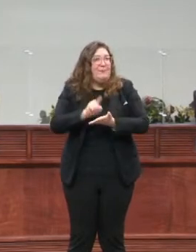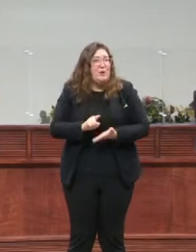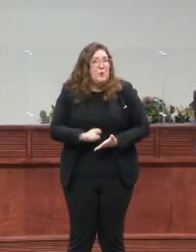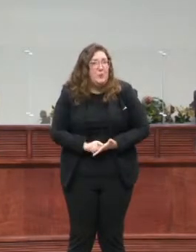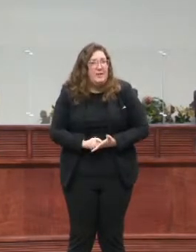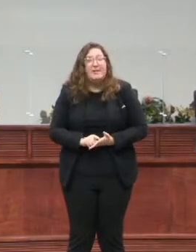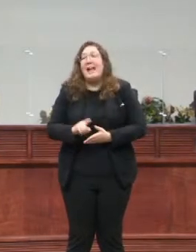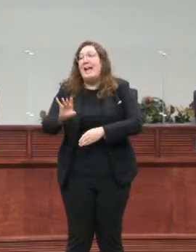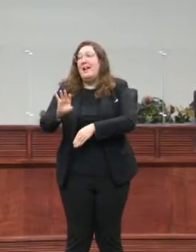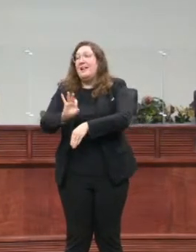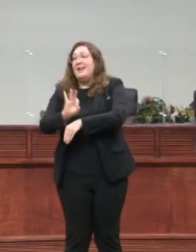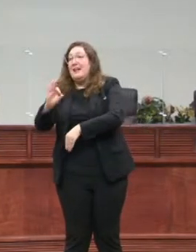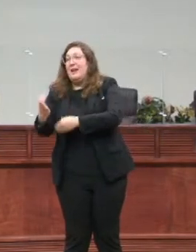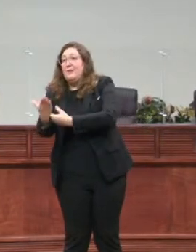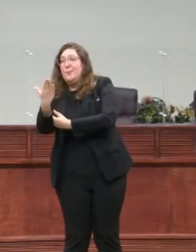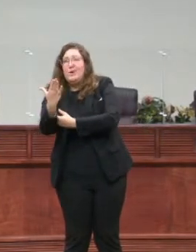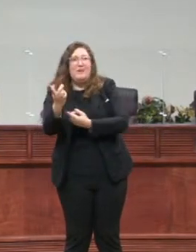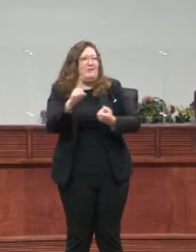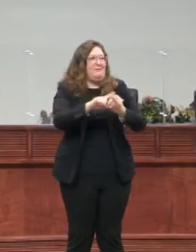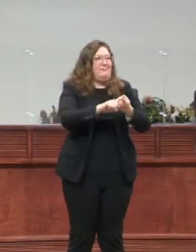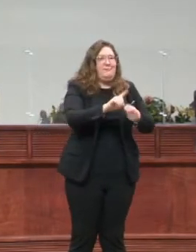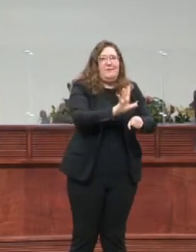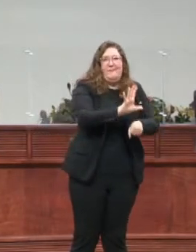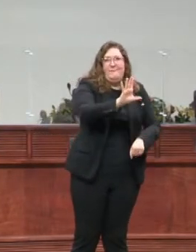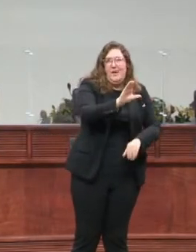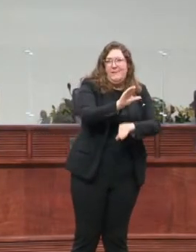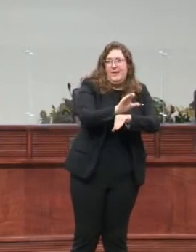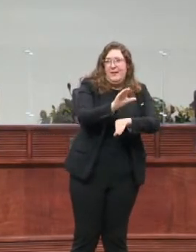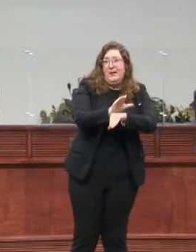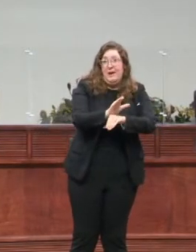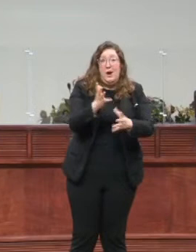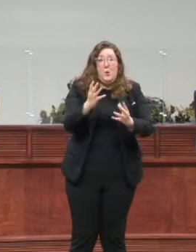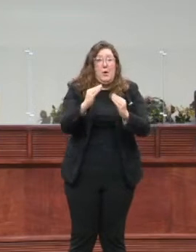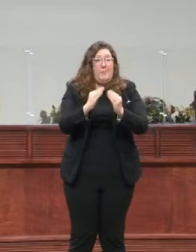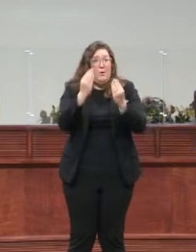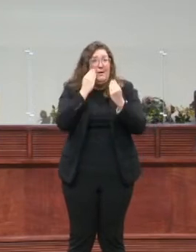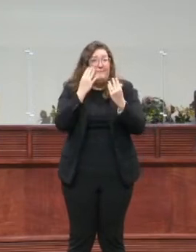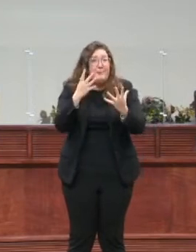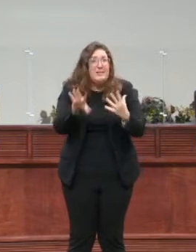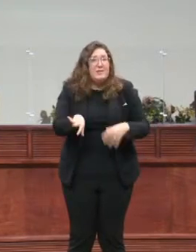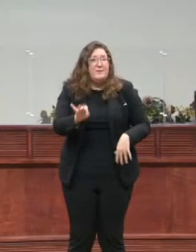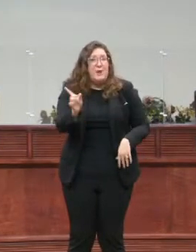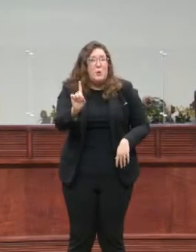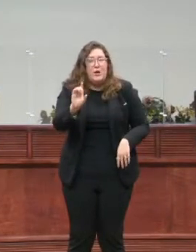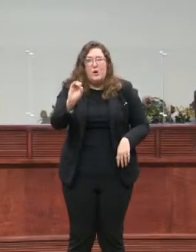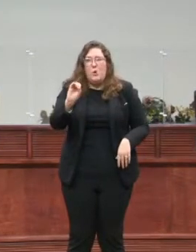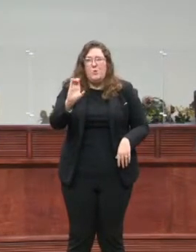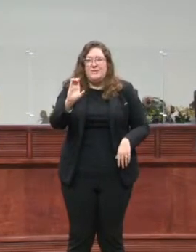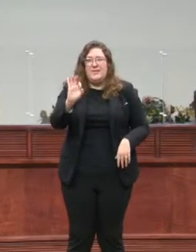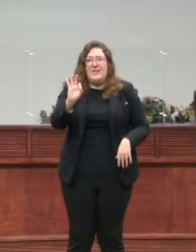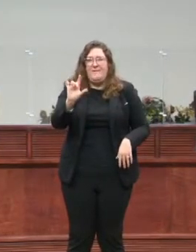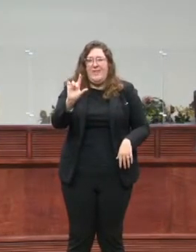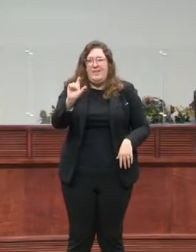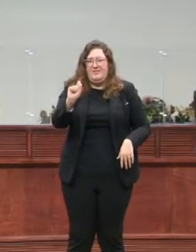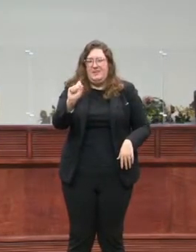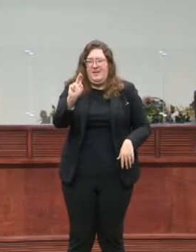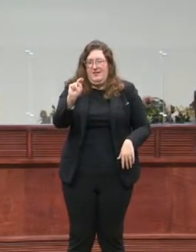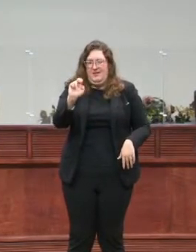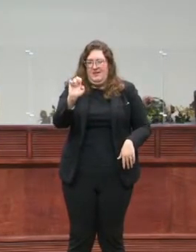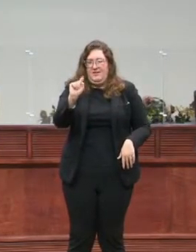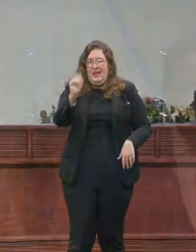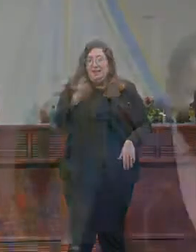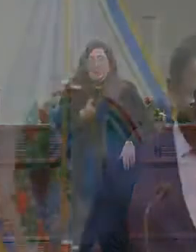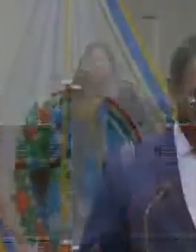5 p.m. Again, you can get information from our website at ocfl.net/testing. Camping